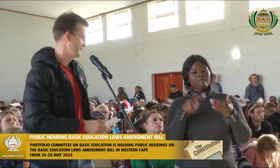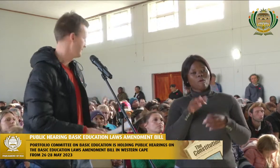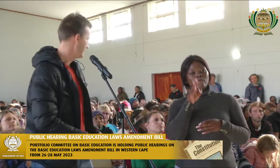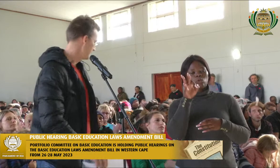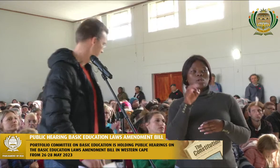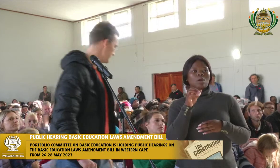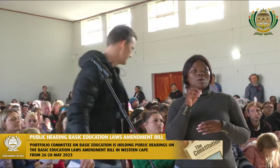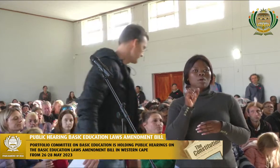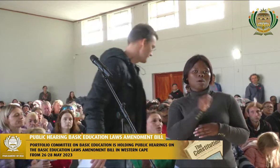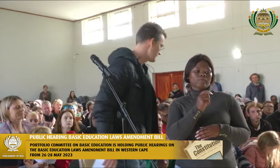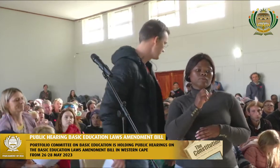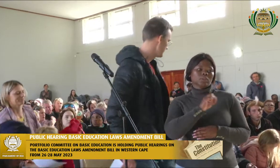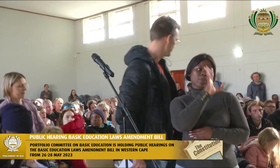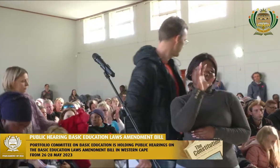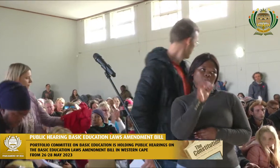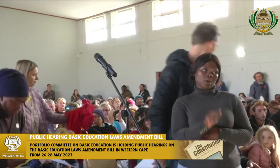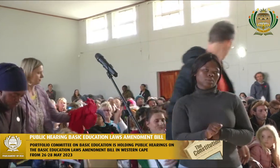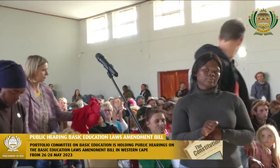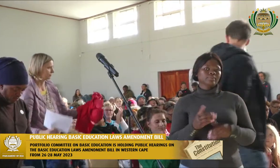input.